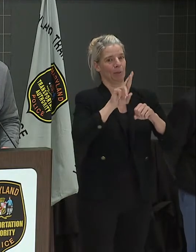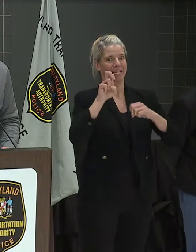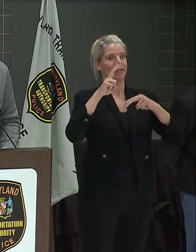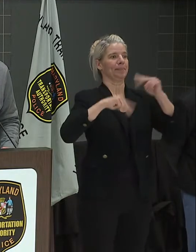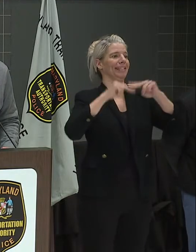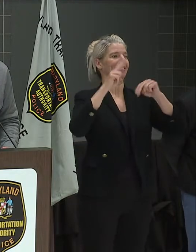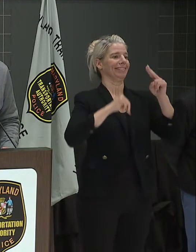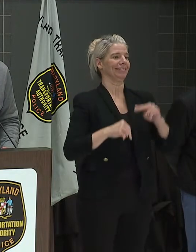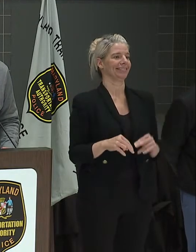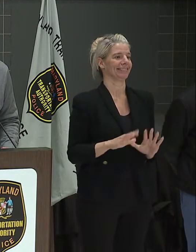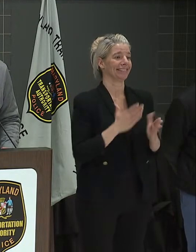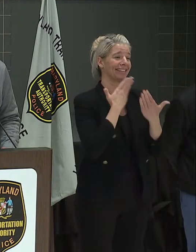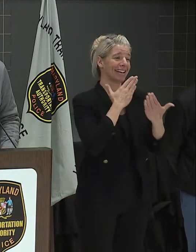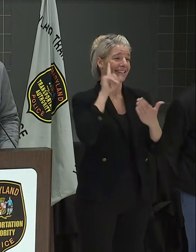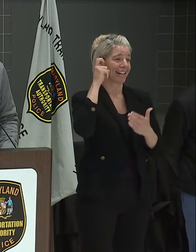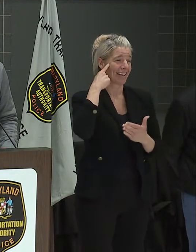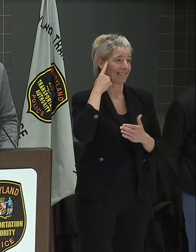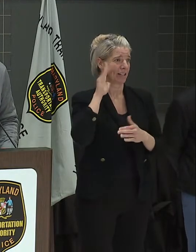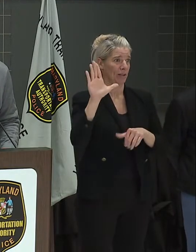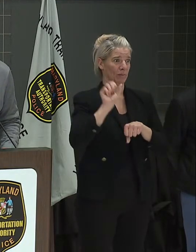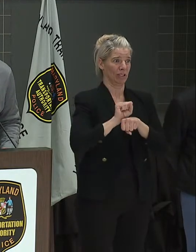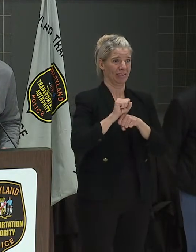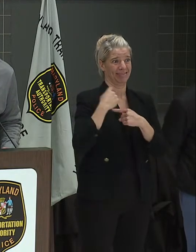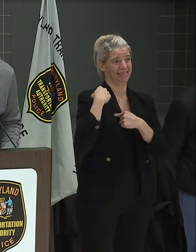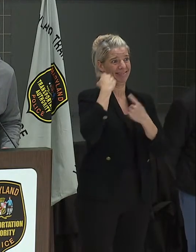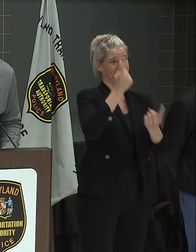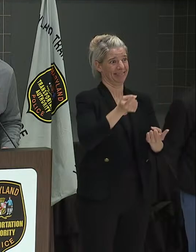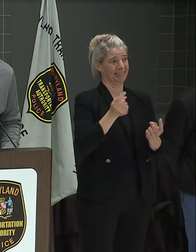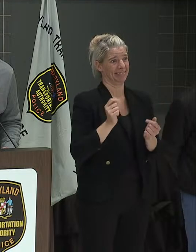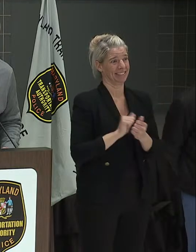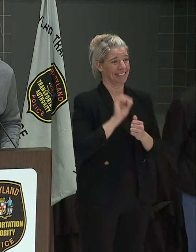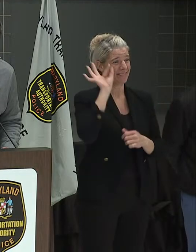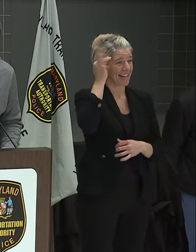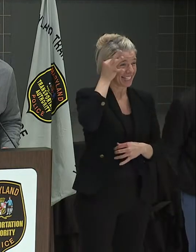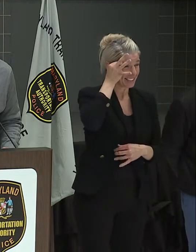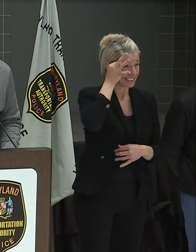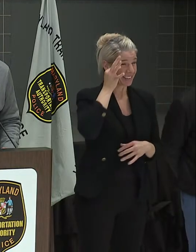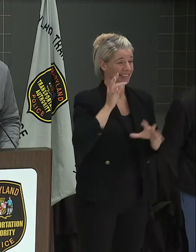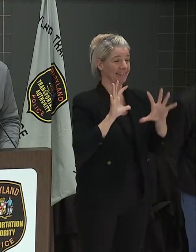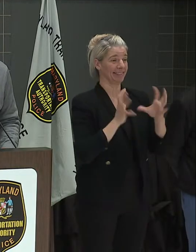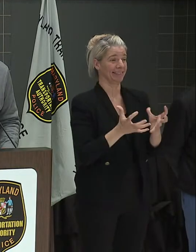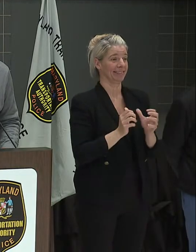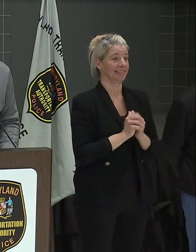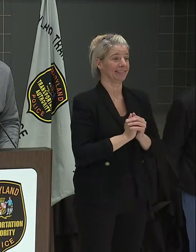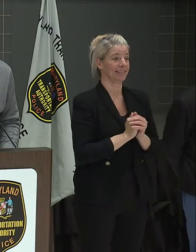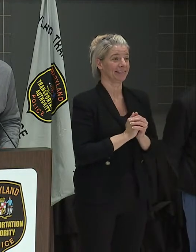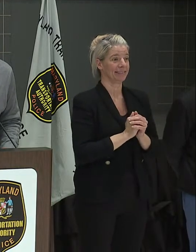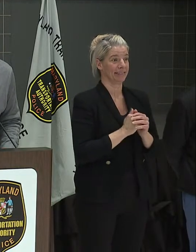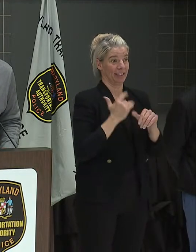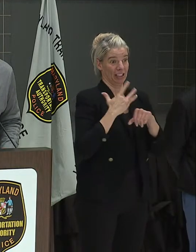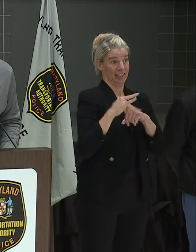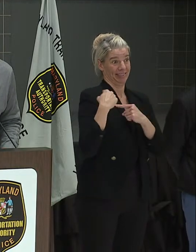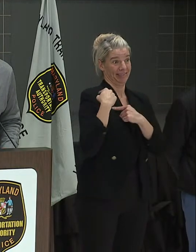governor for his work in Washington with our amazing federal delegation, for earlier this week convening local leaders,